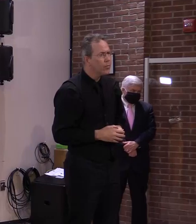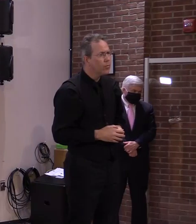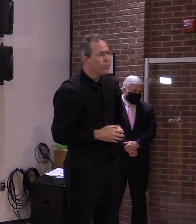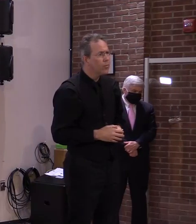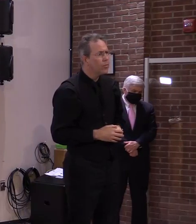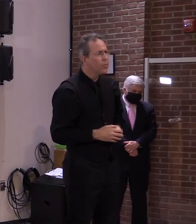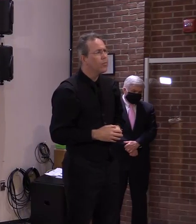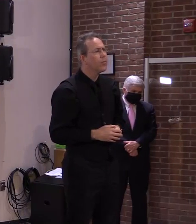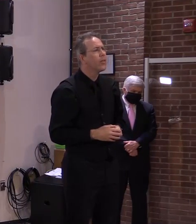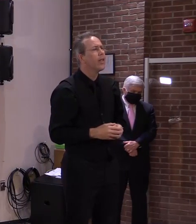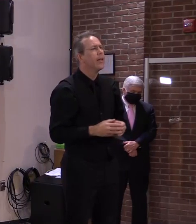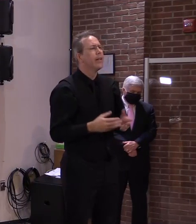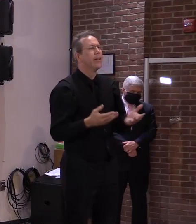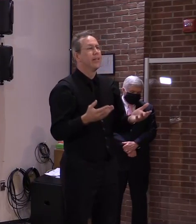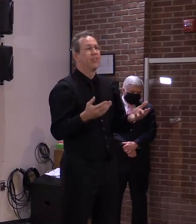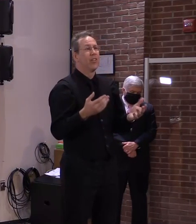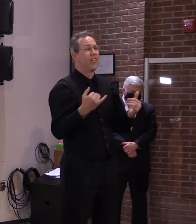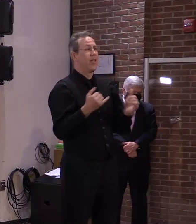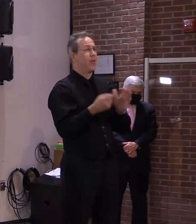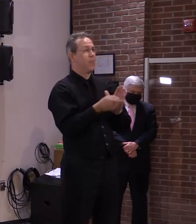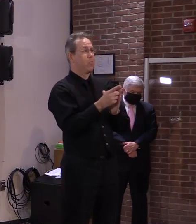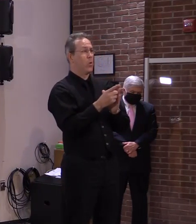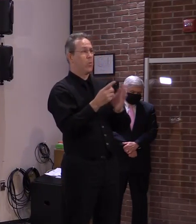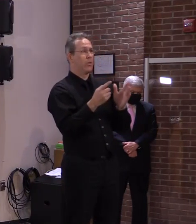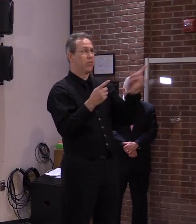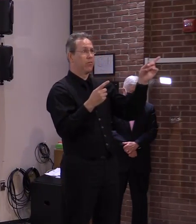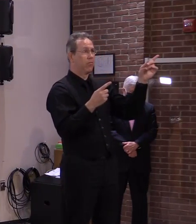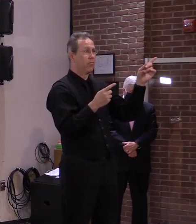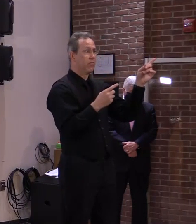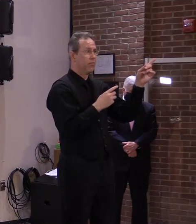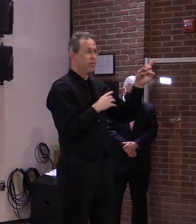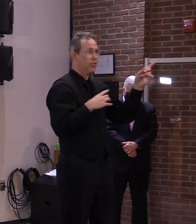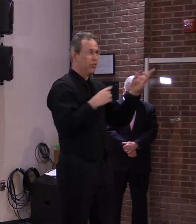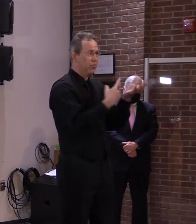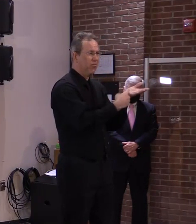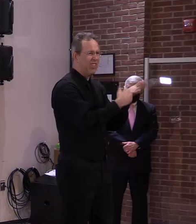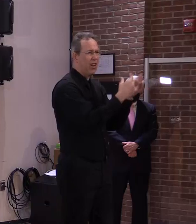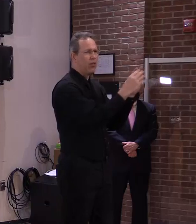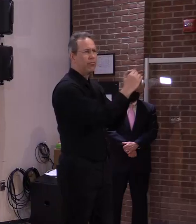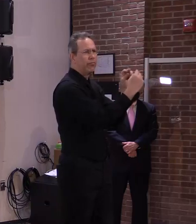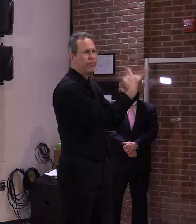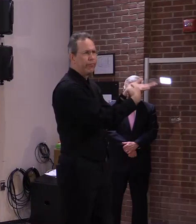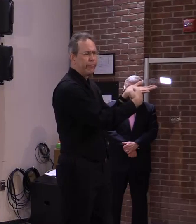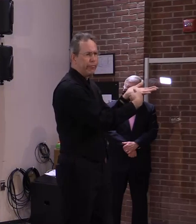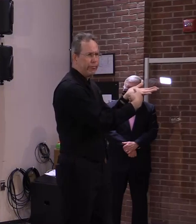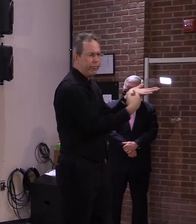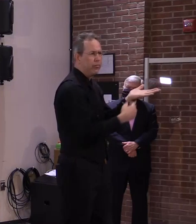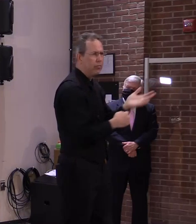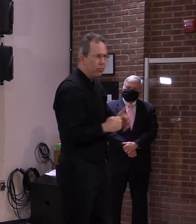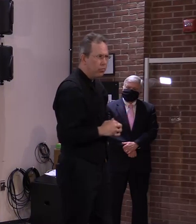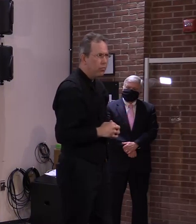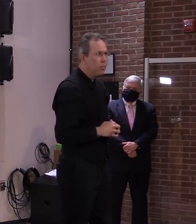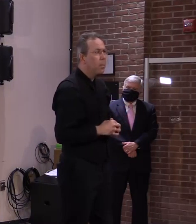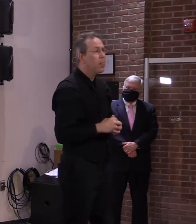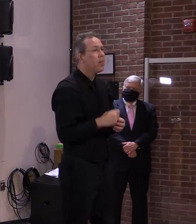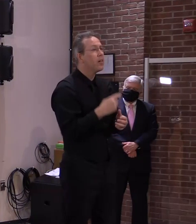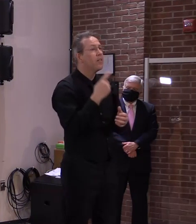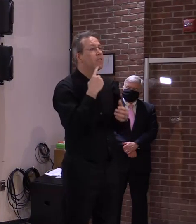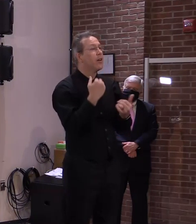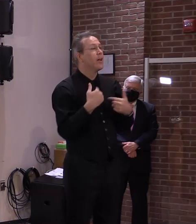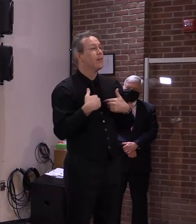during this legislative session and beyond. But right now we need some relief for those the